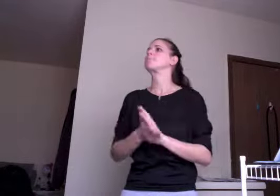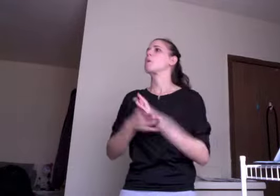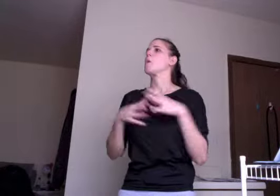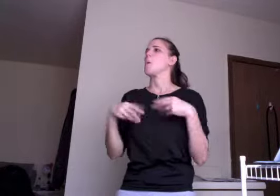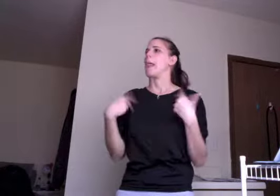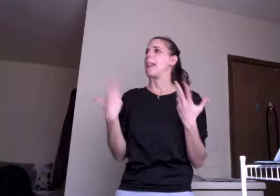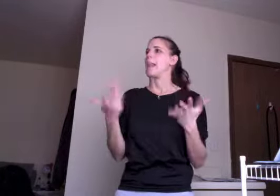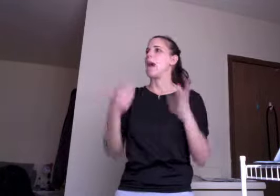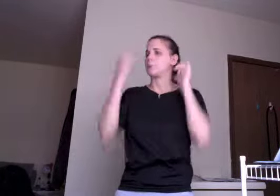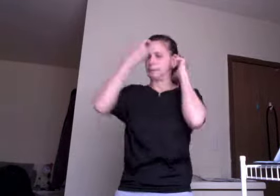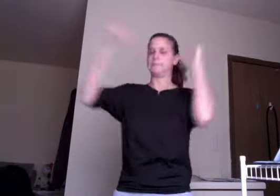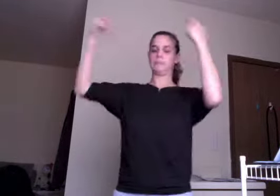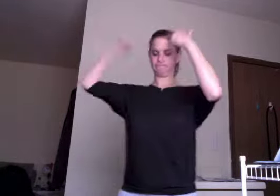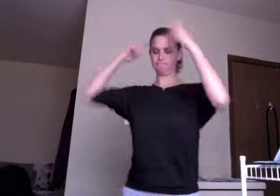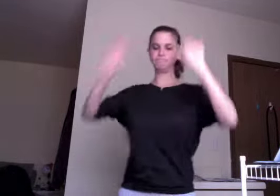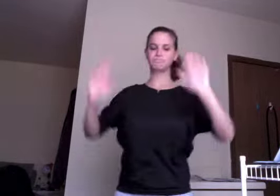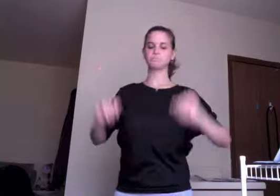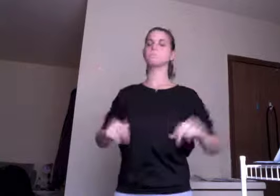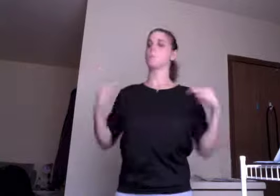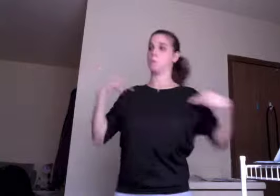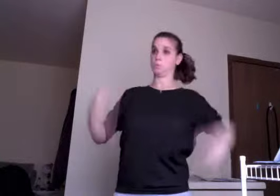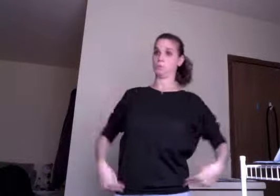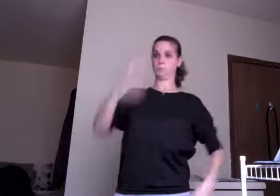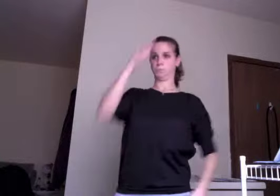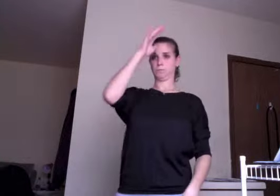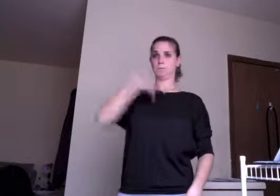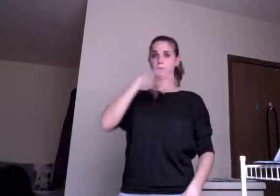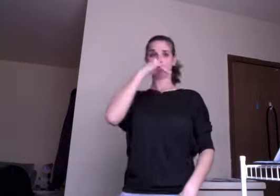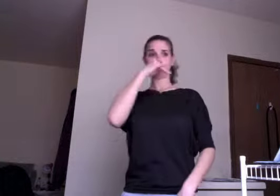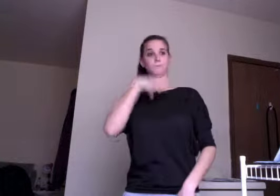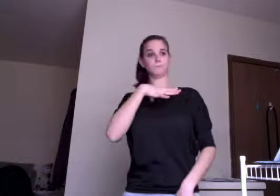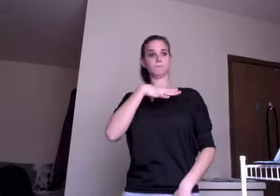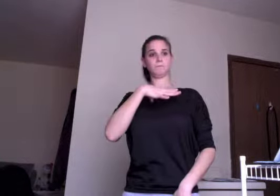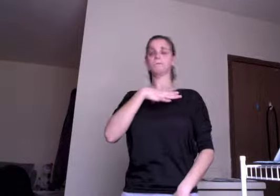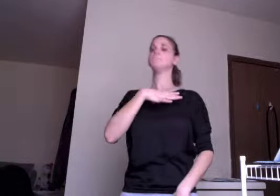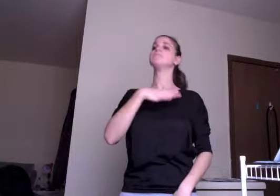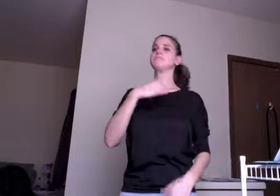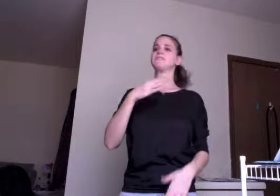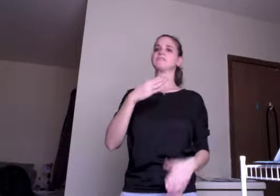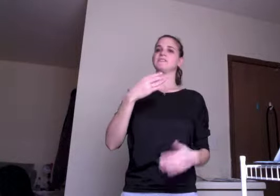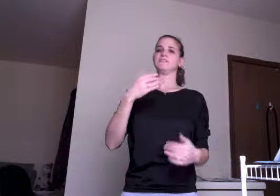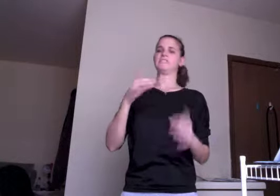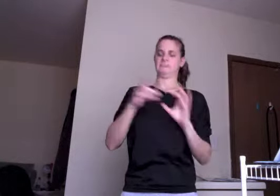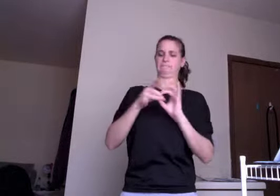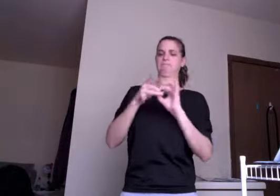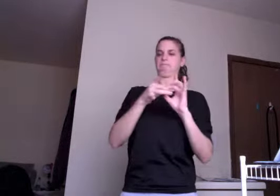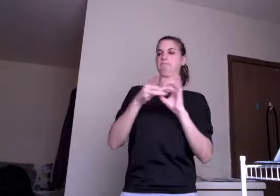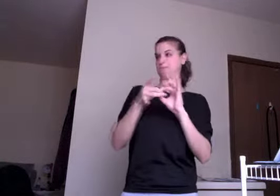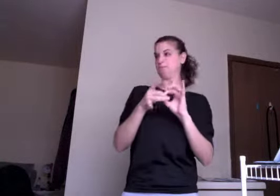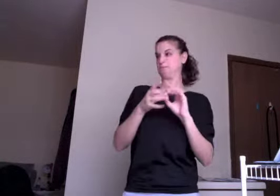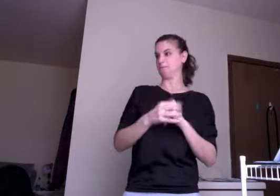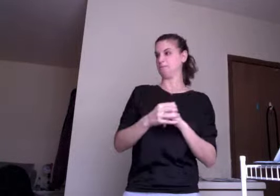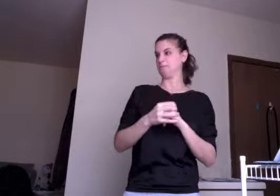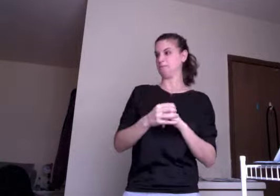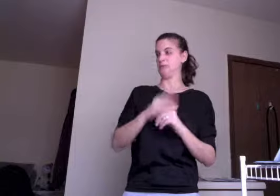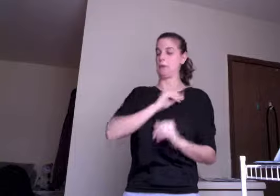um human males and females develop a special bond and when they're much older much much older than